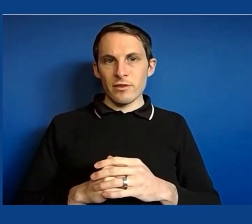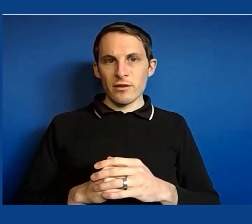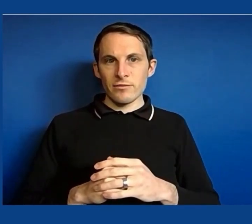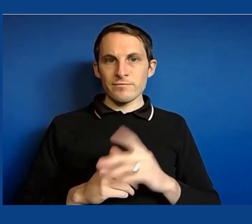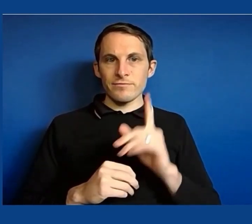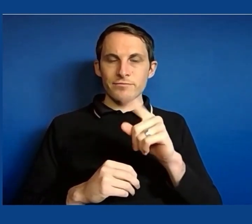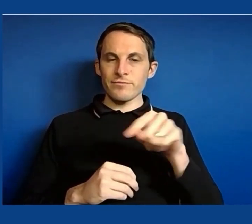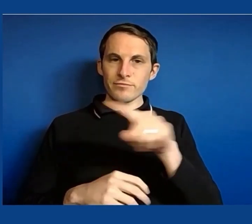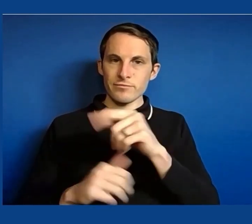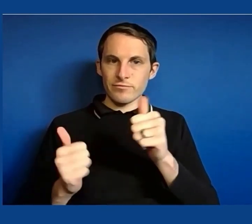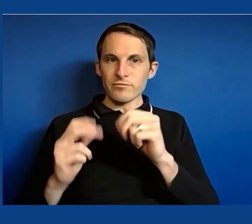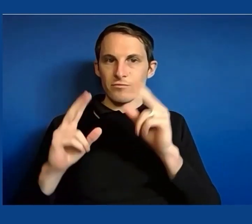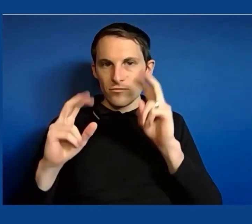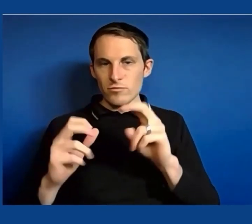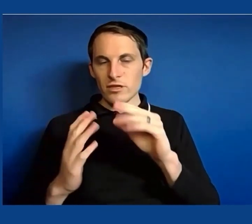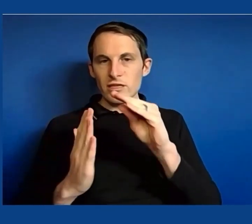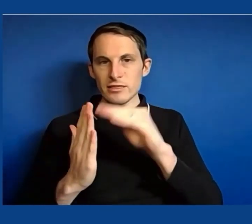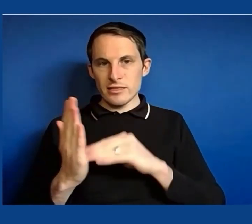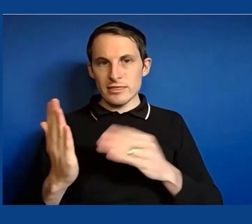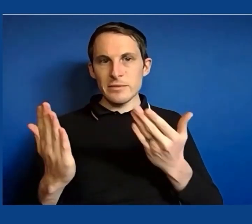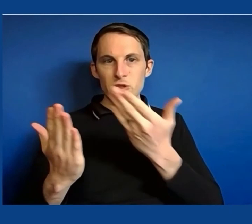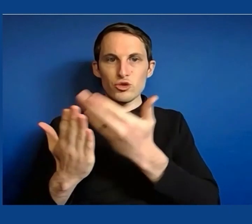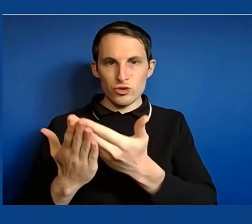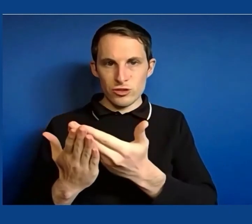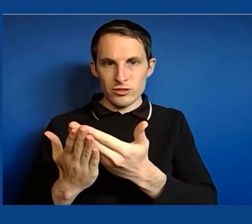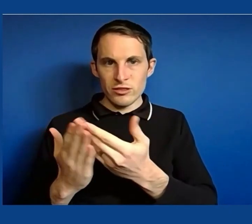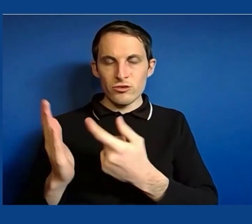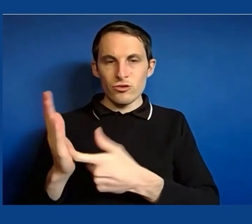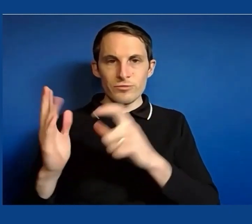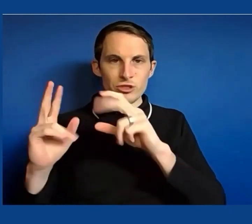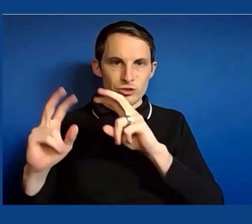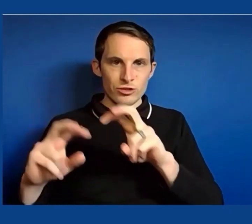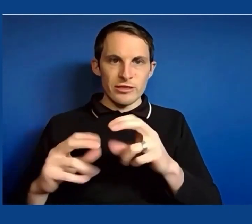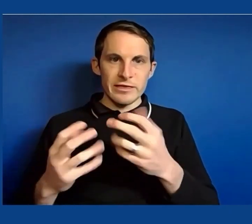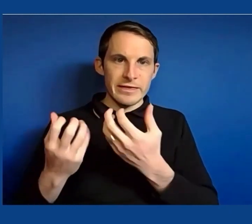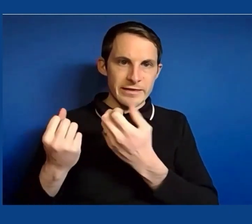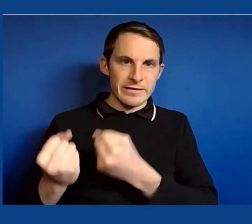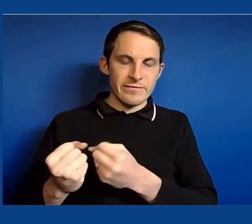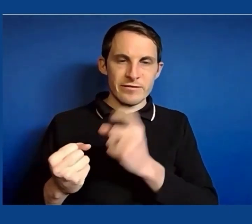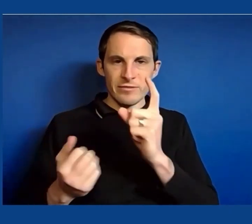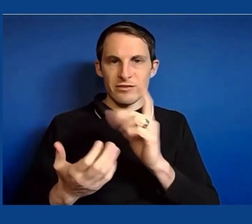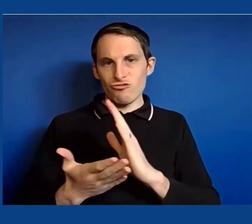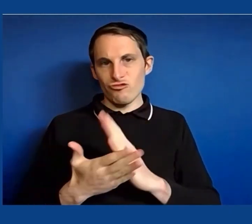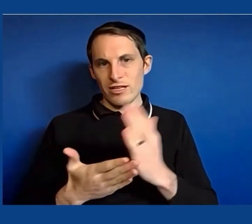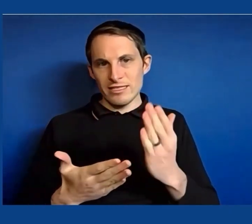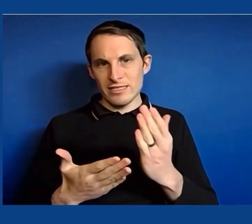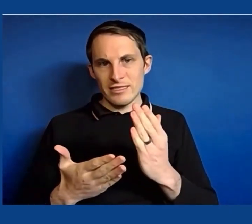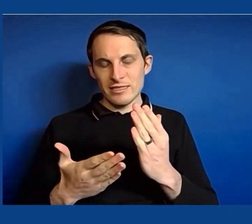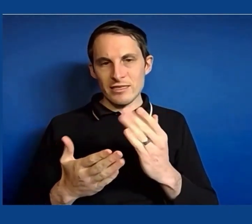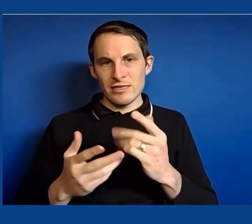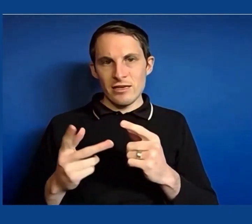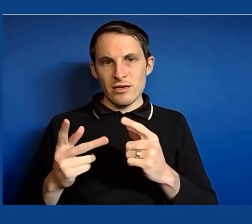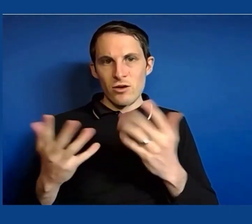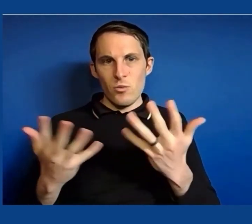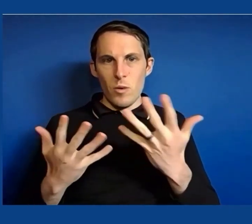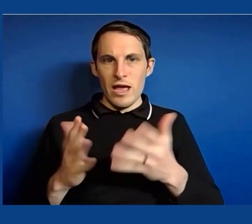submissions and etc. But the reality is, where do they go next?